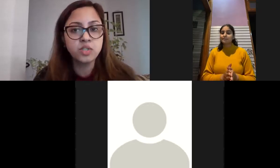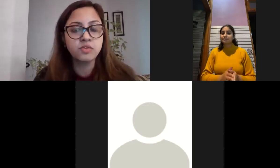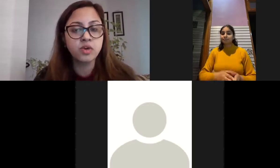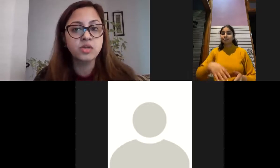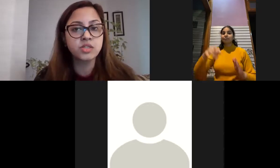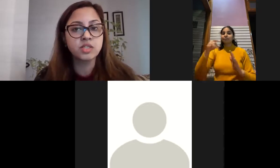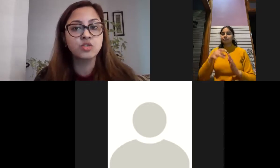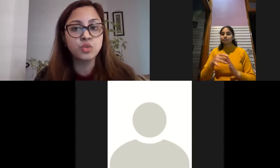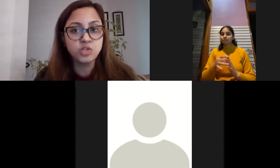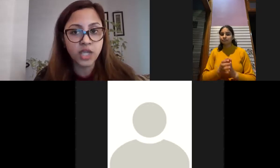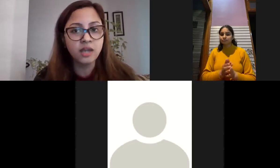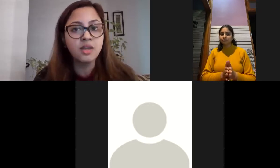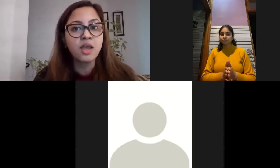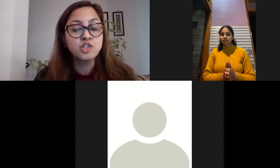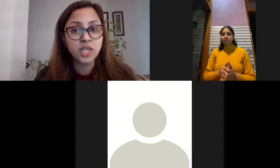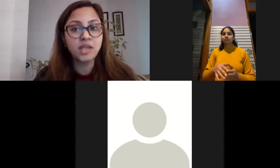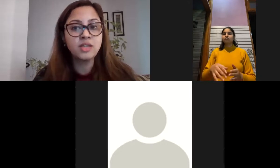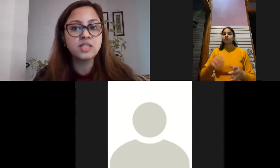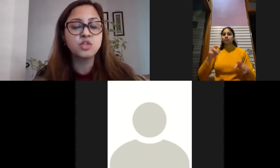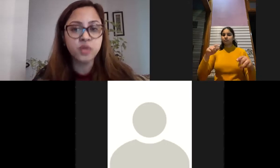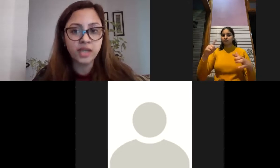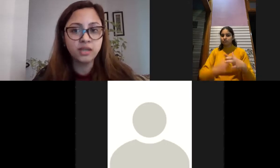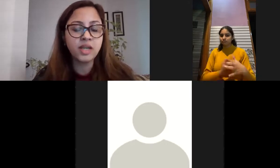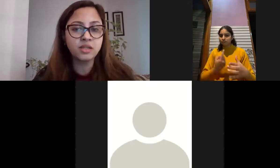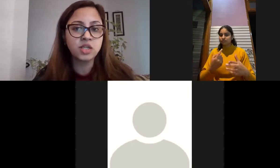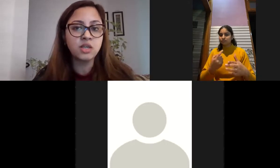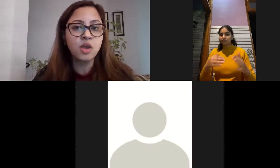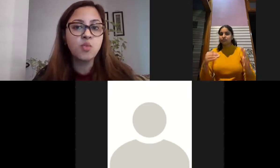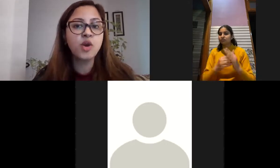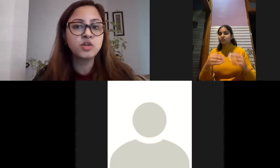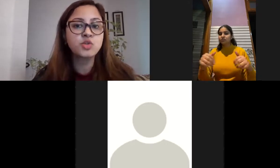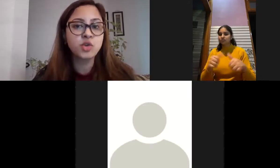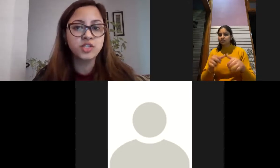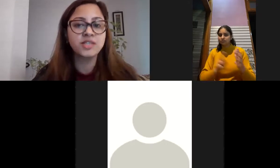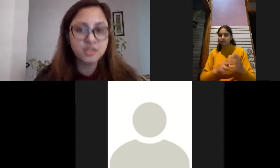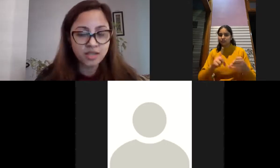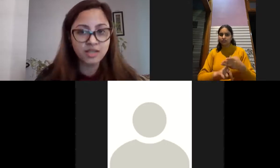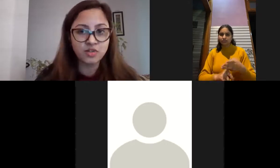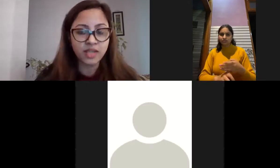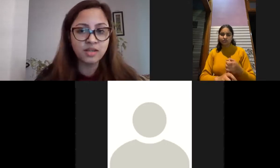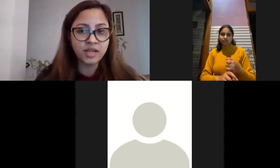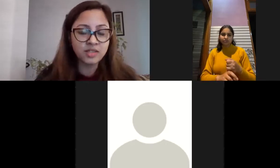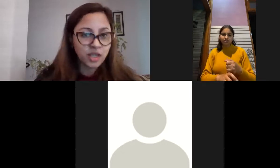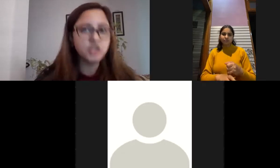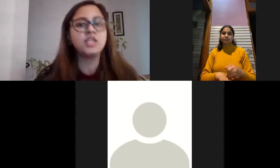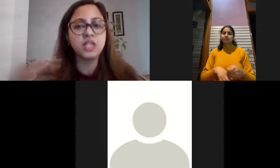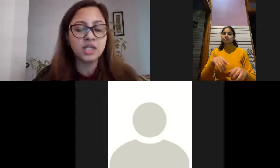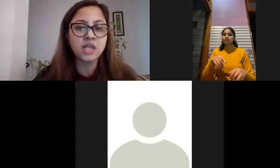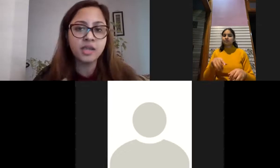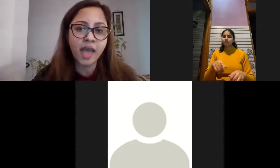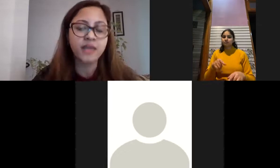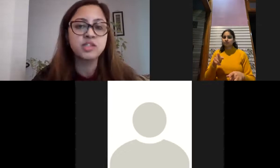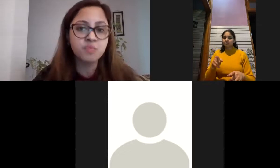telling, which of course is through Jane, Jane is recollecting what Rochester is recollecting, and